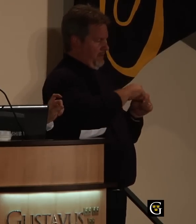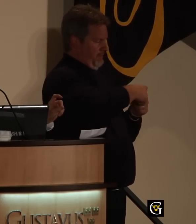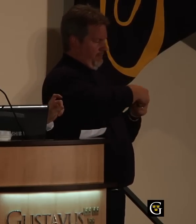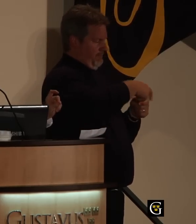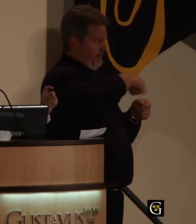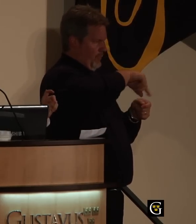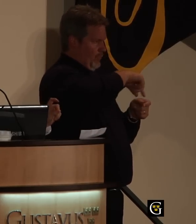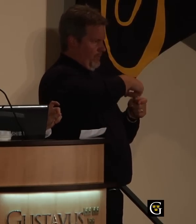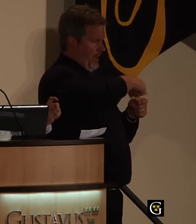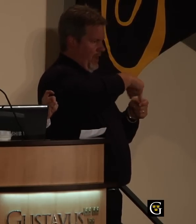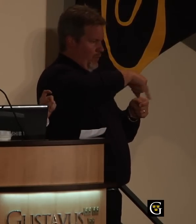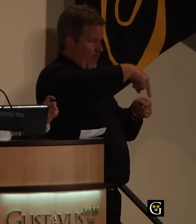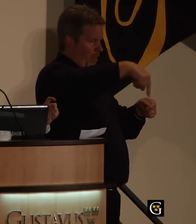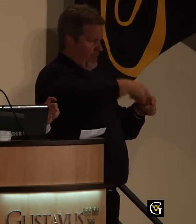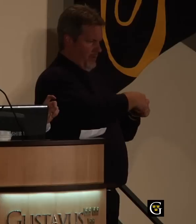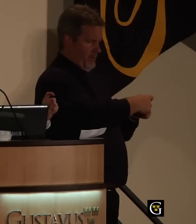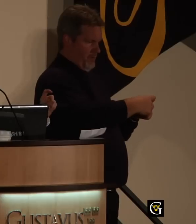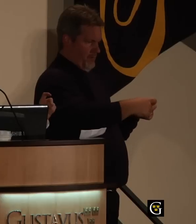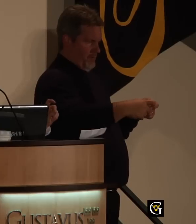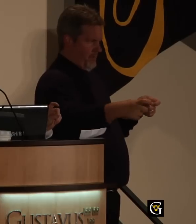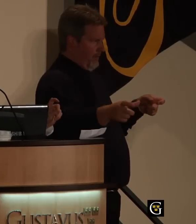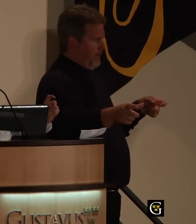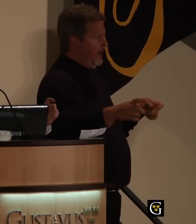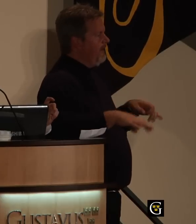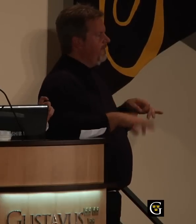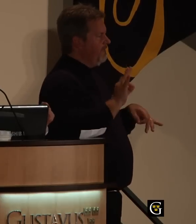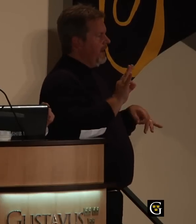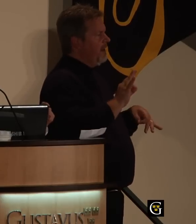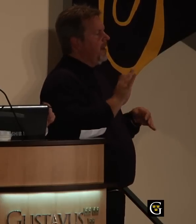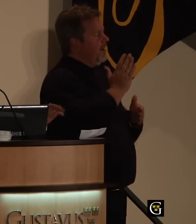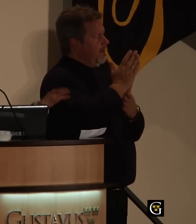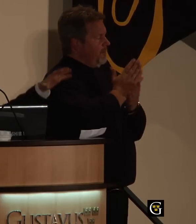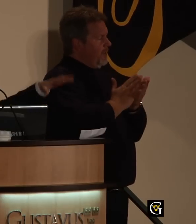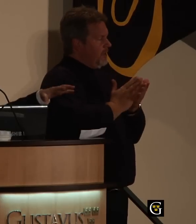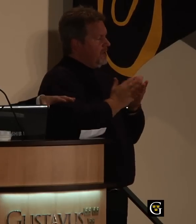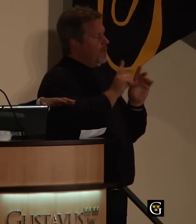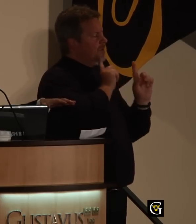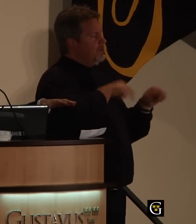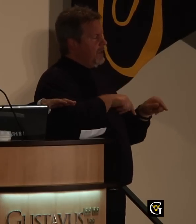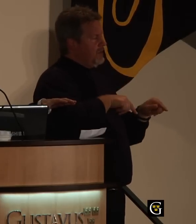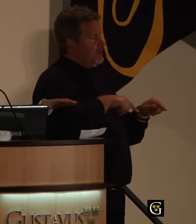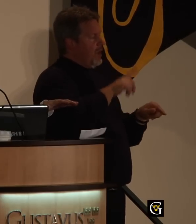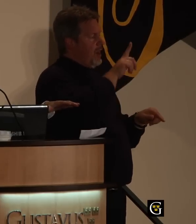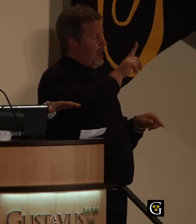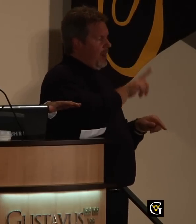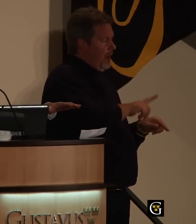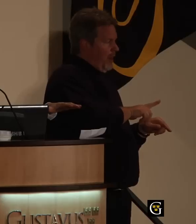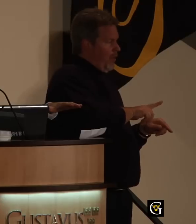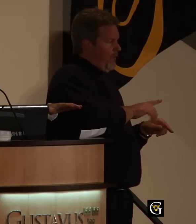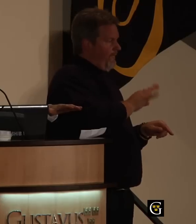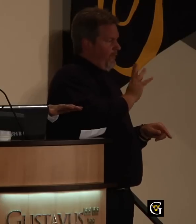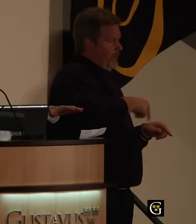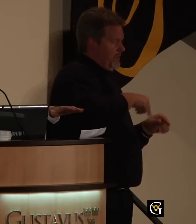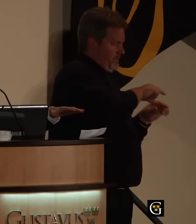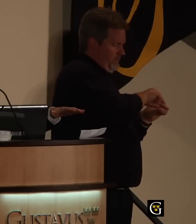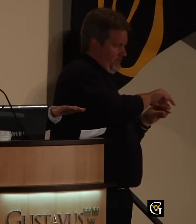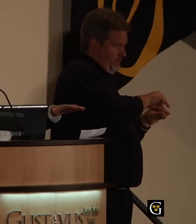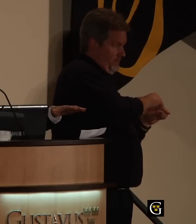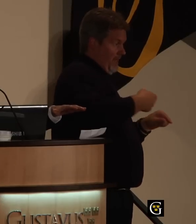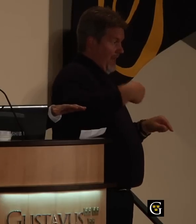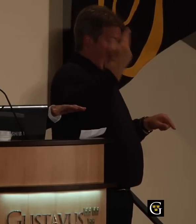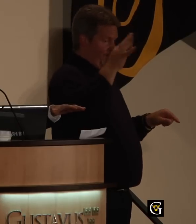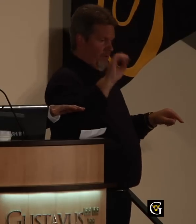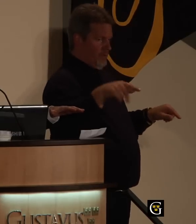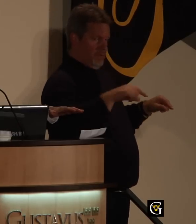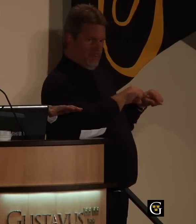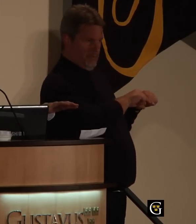find out that the parts that respond to low pitch frequencies are here. The parts that respond to high frequencies